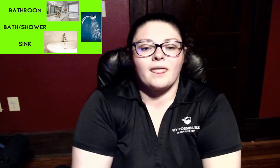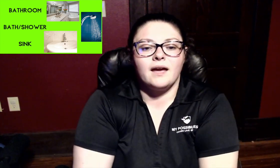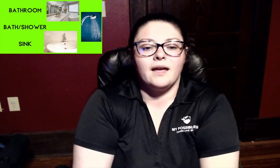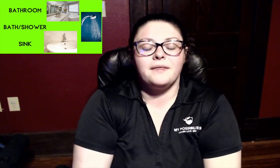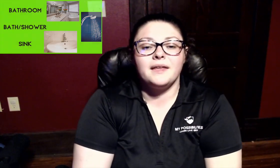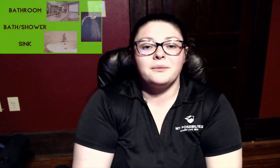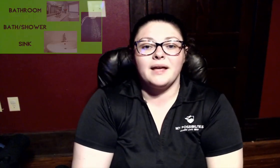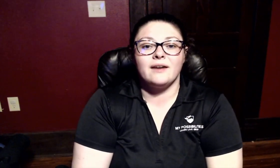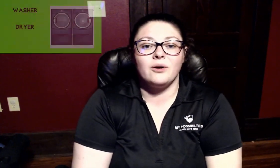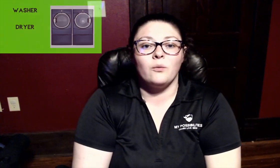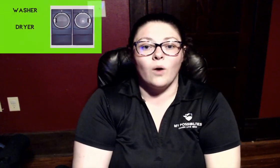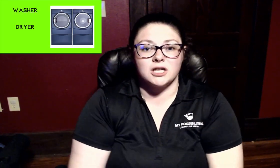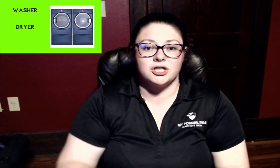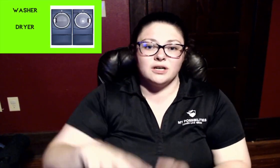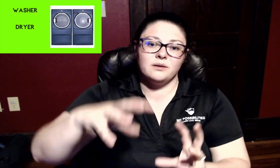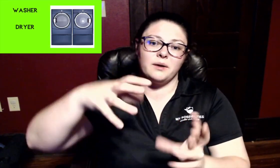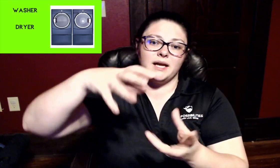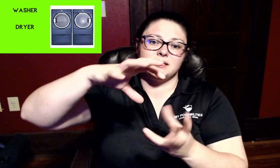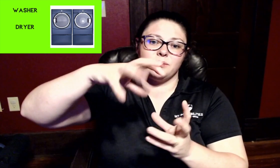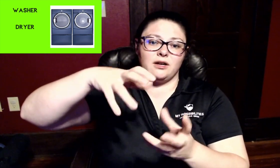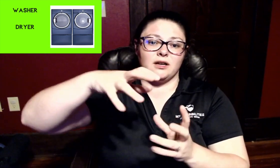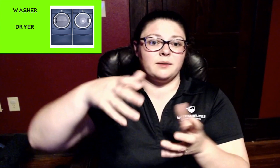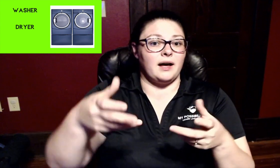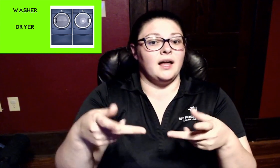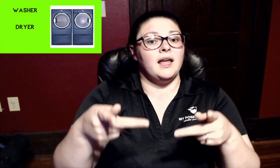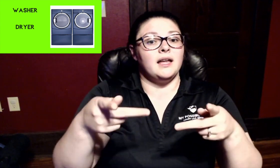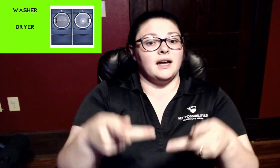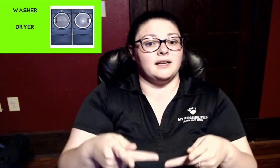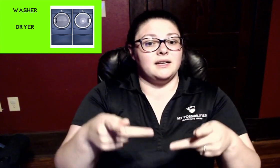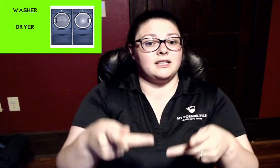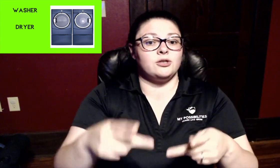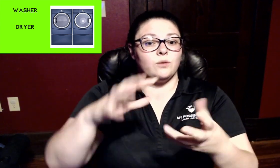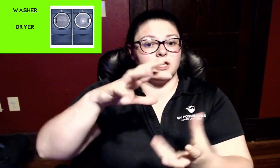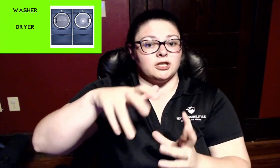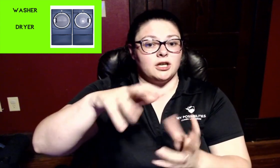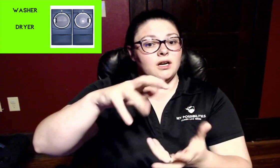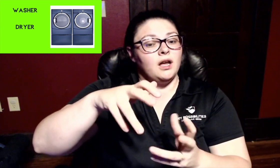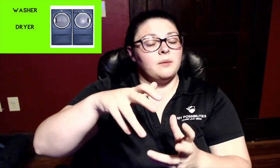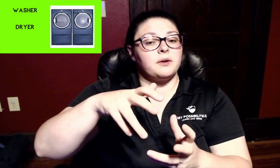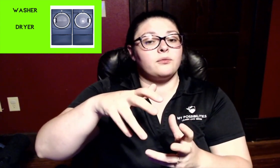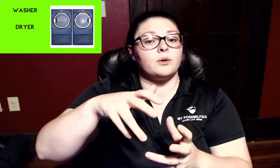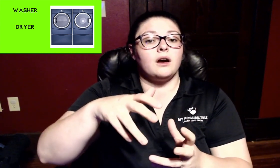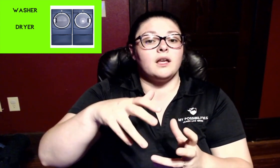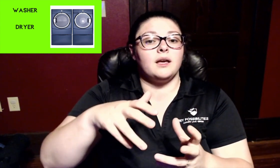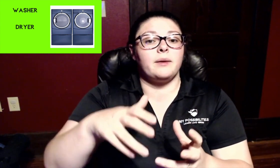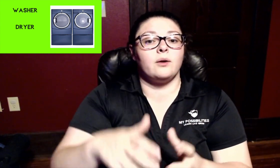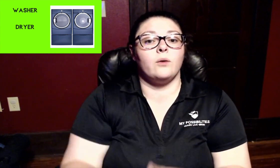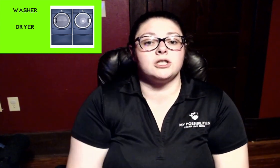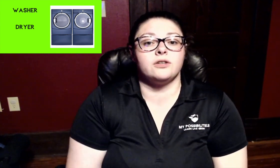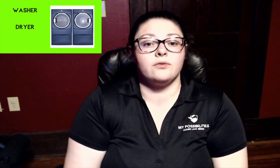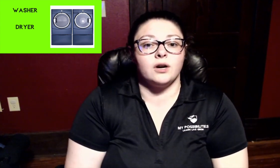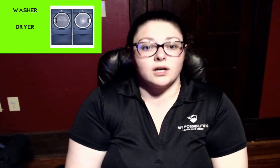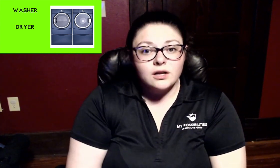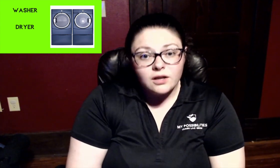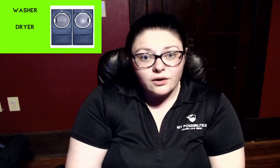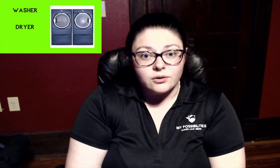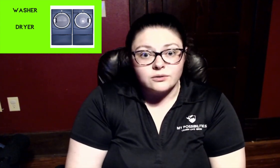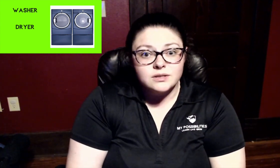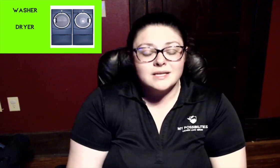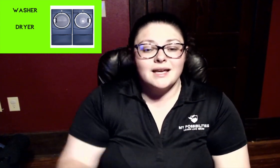And then we have a washer, right? So we talked about a dishwasher, but if we're talking about a washer for our clothes, it's